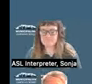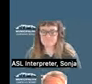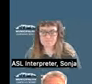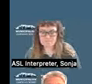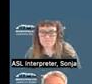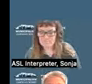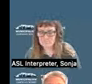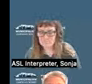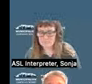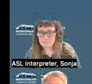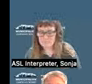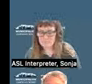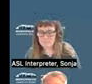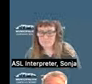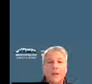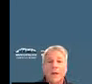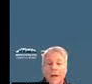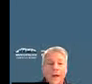environmentalists have been kind of